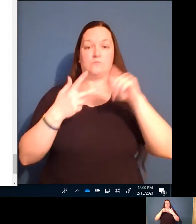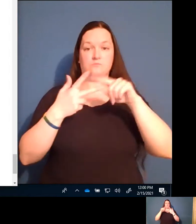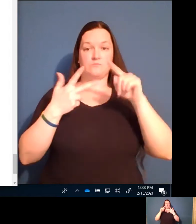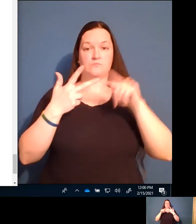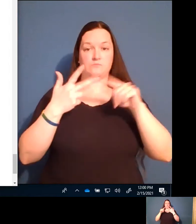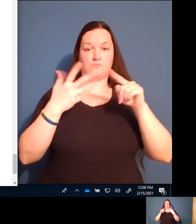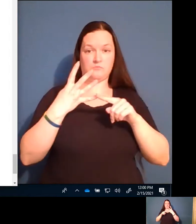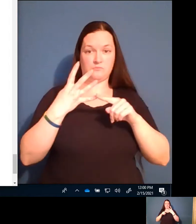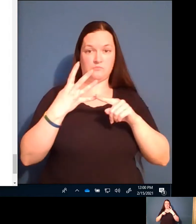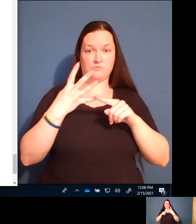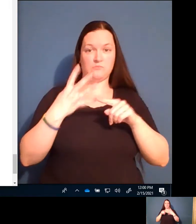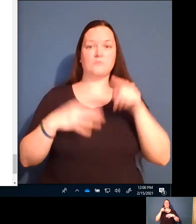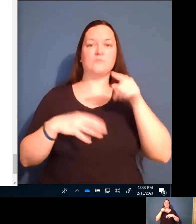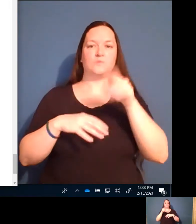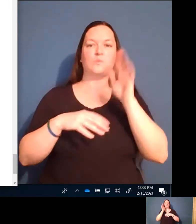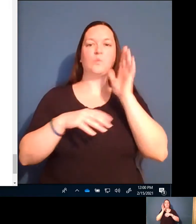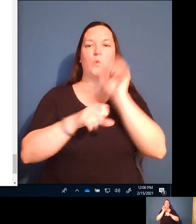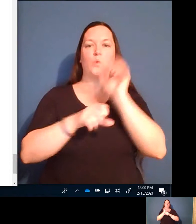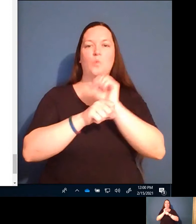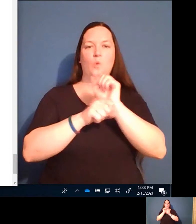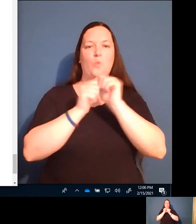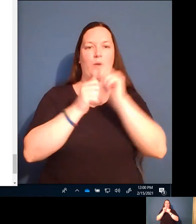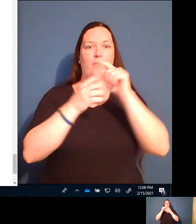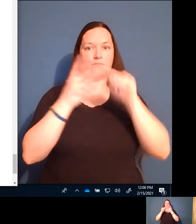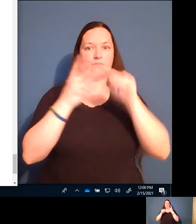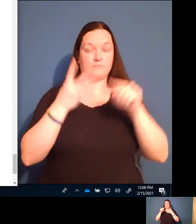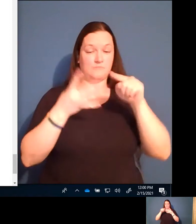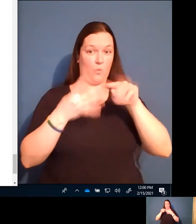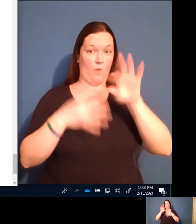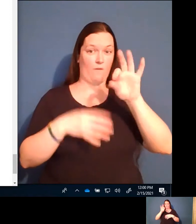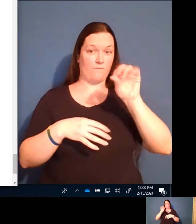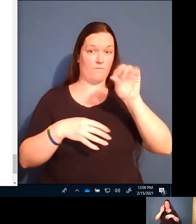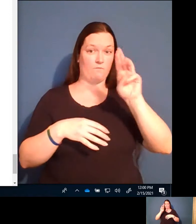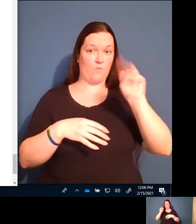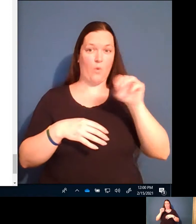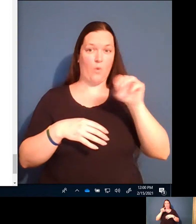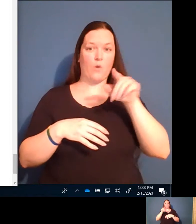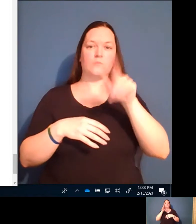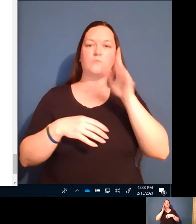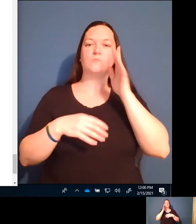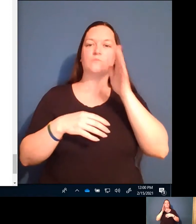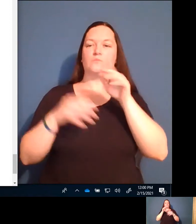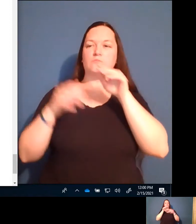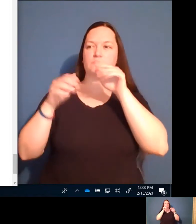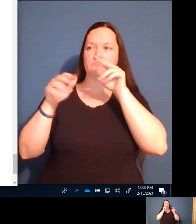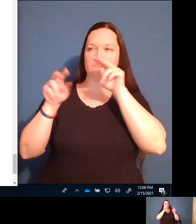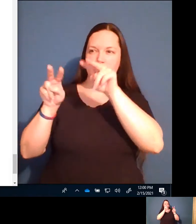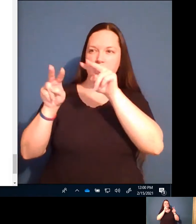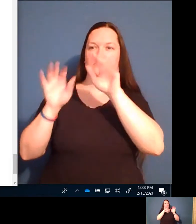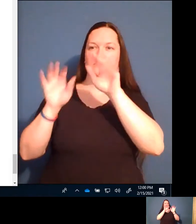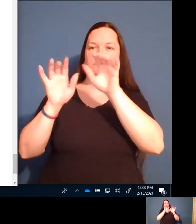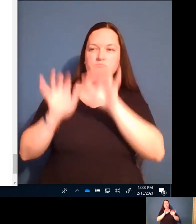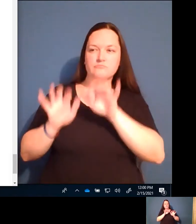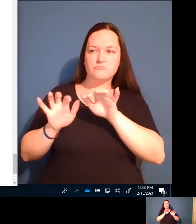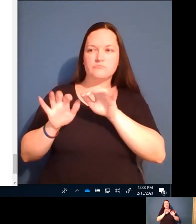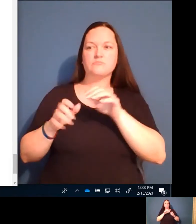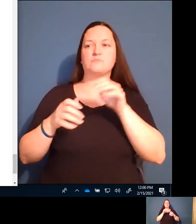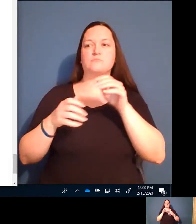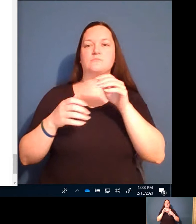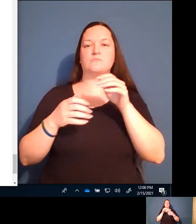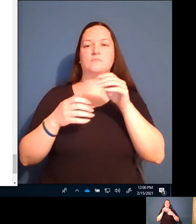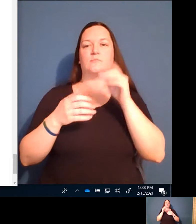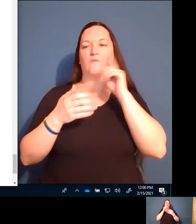and reports, let you work with it. Forms are used for entering, modifying, and viewing records. Ever had to fill out a form while visiting